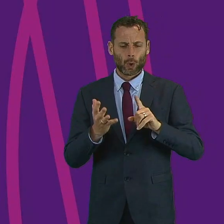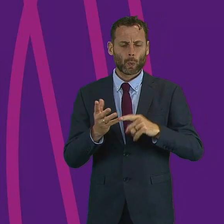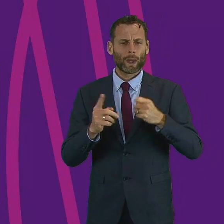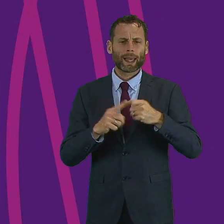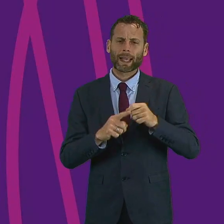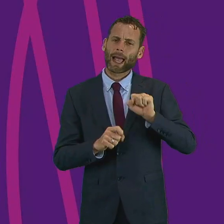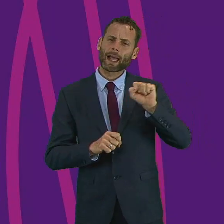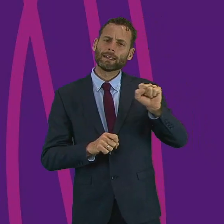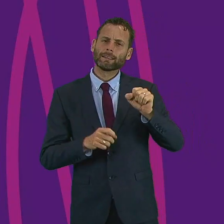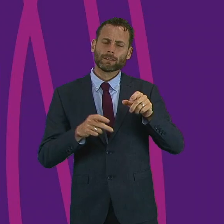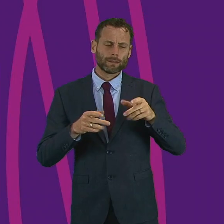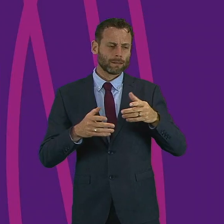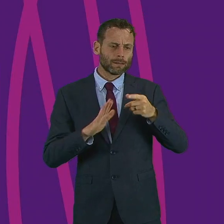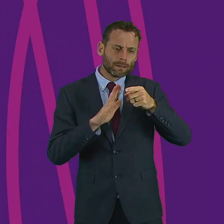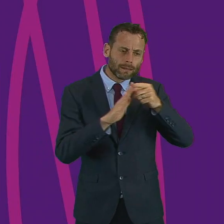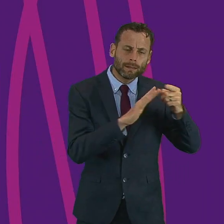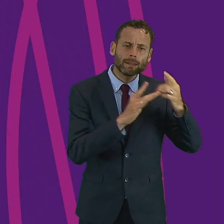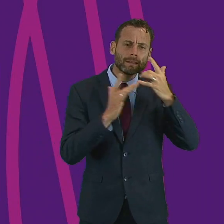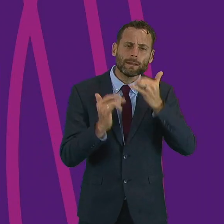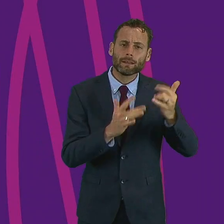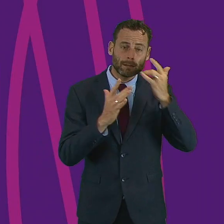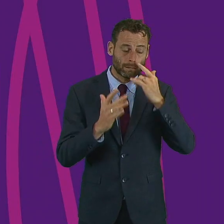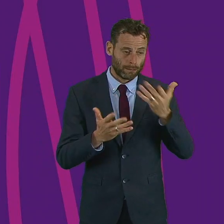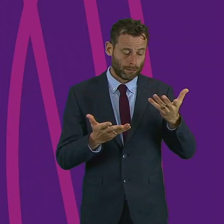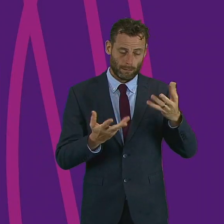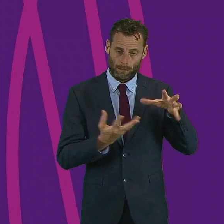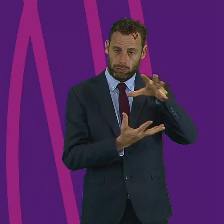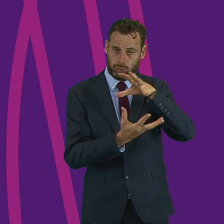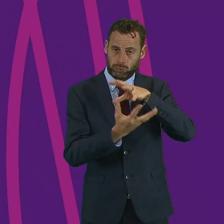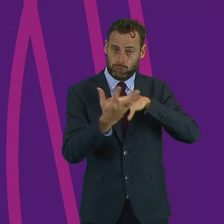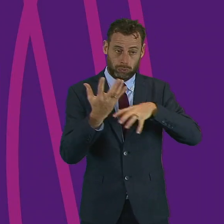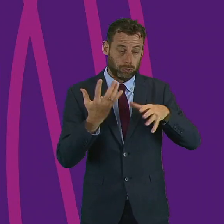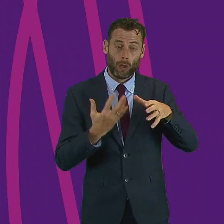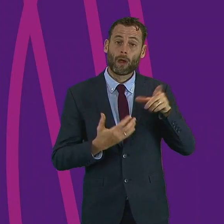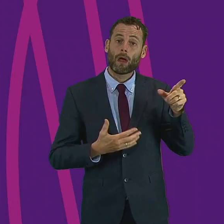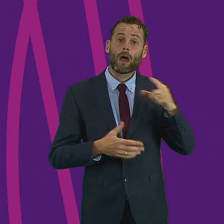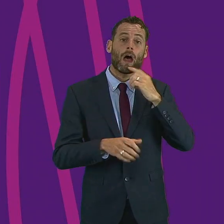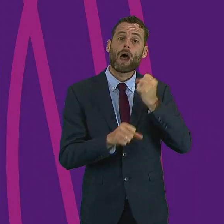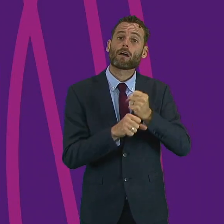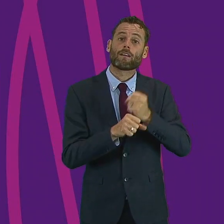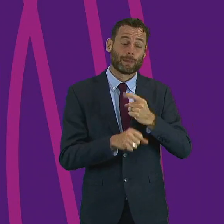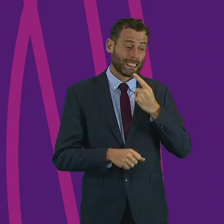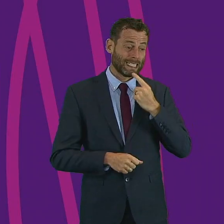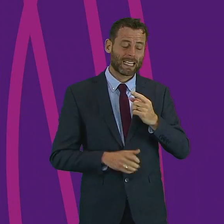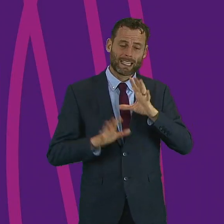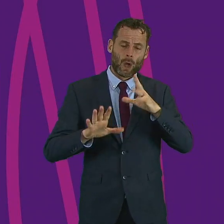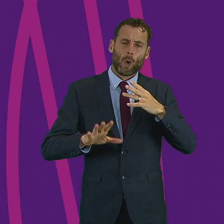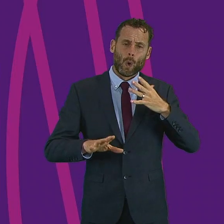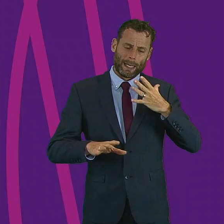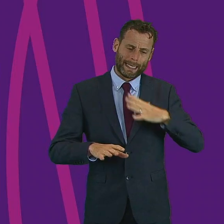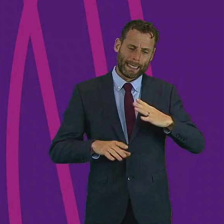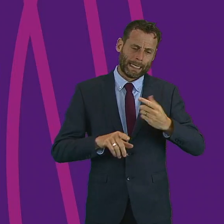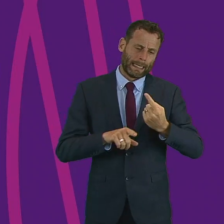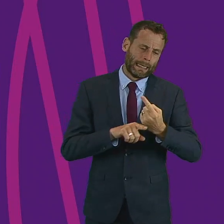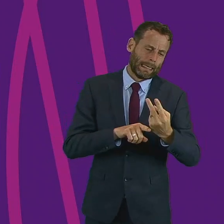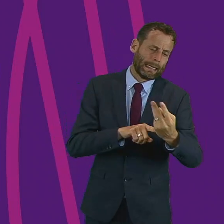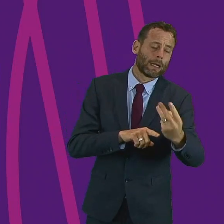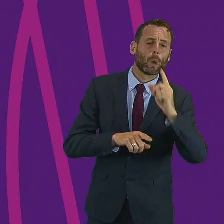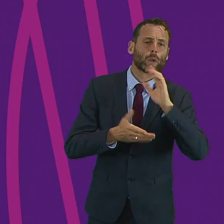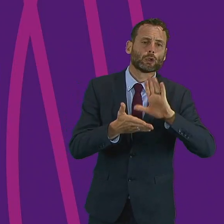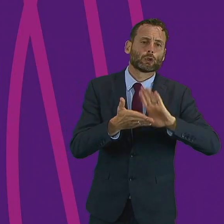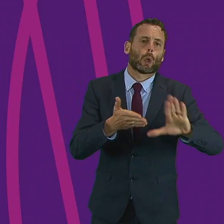clinical expertise says that it is appropriate, are tested, and home care workers are certainly one of those groups. You know, every week just now more